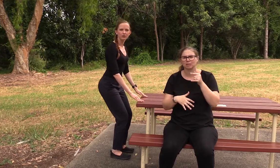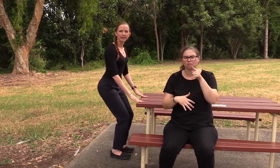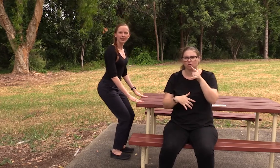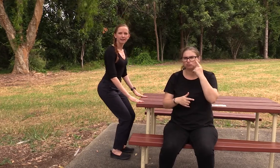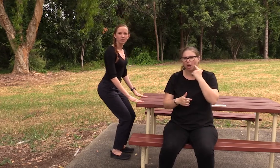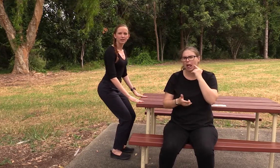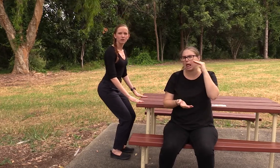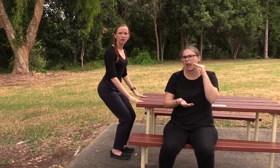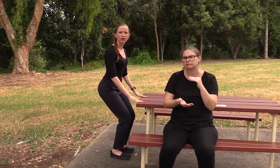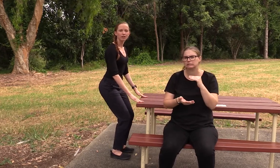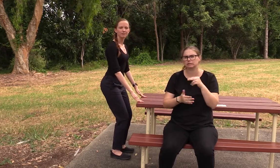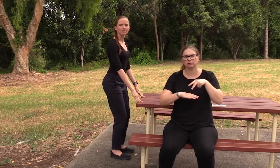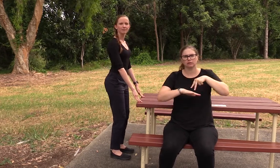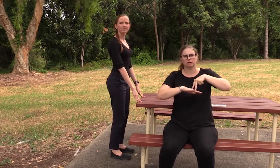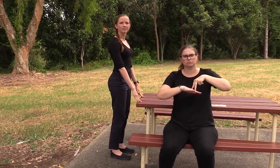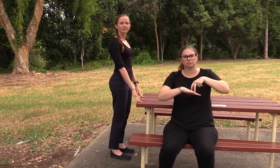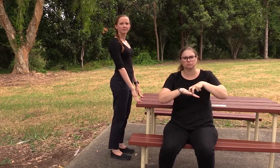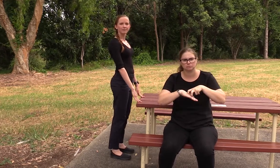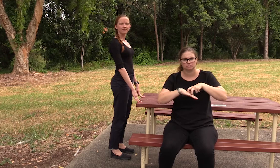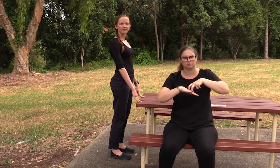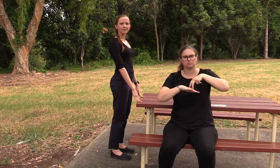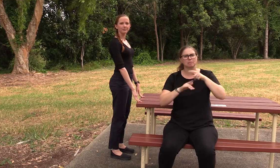until you're feeling a little bit stronger.